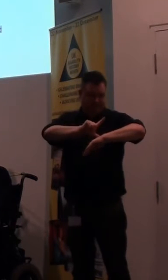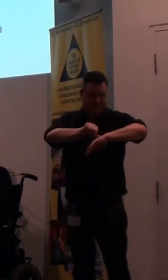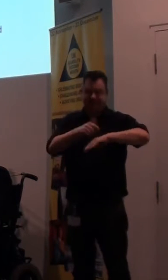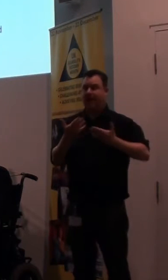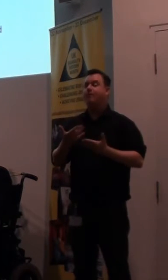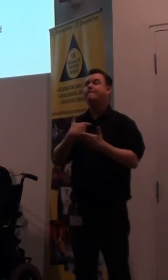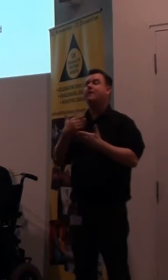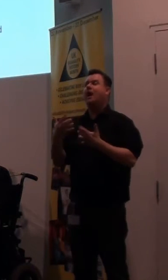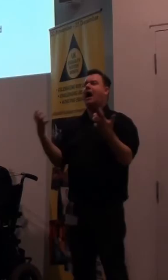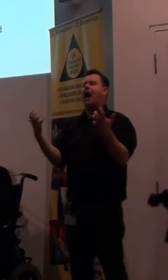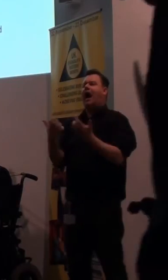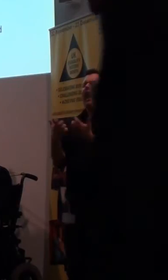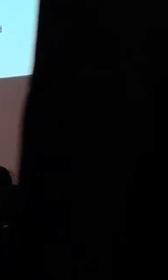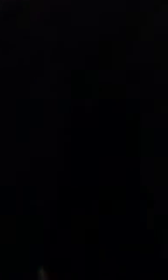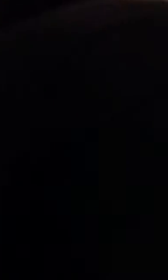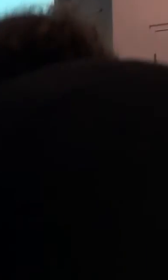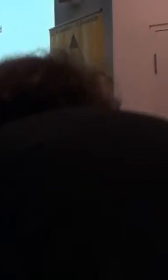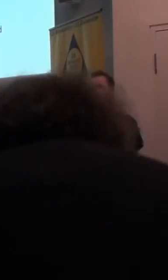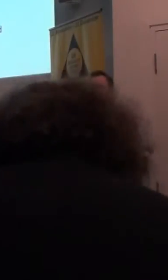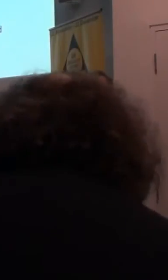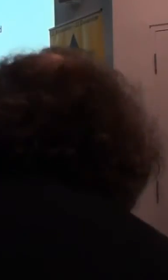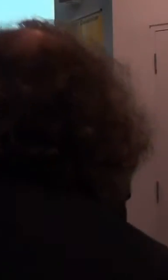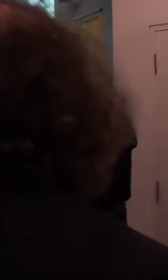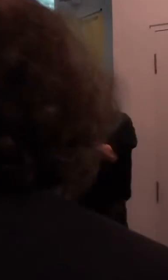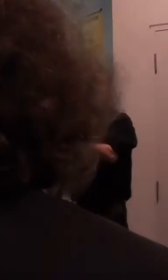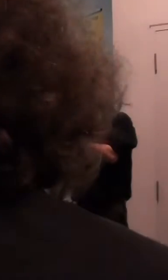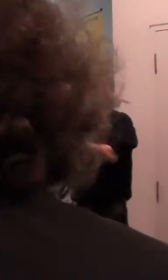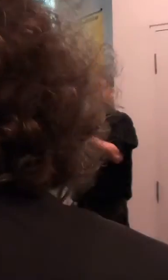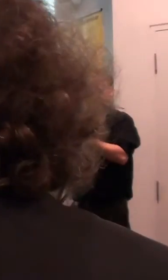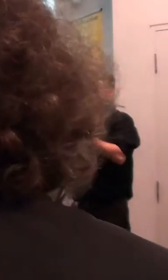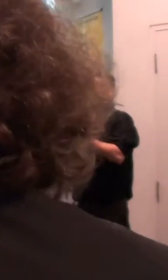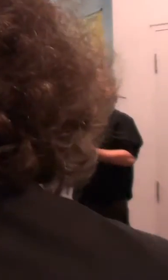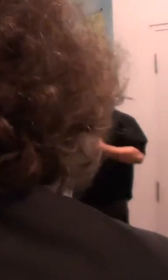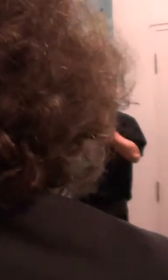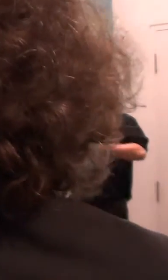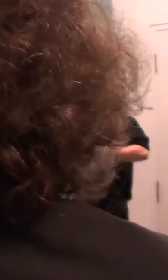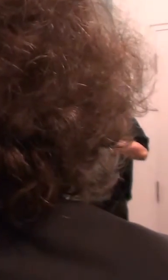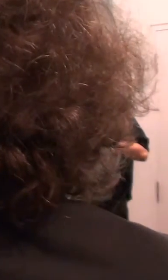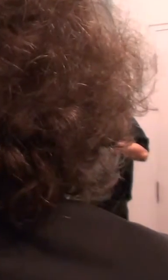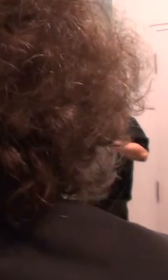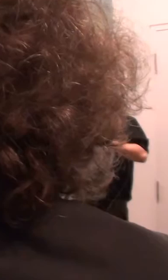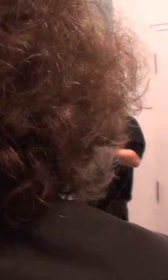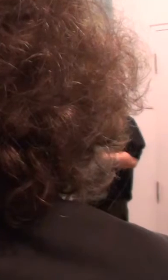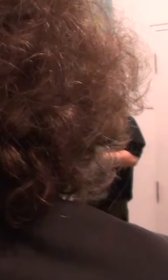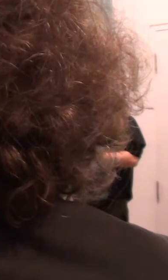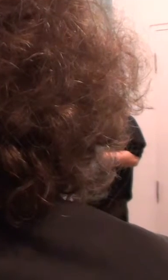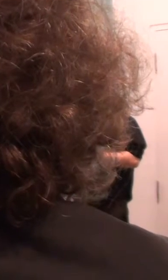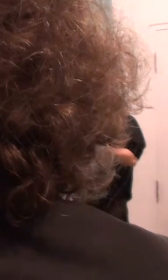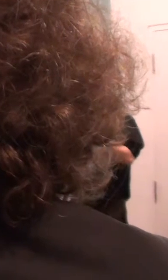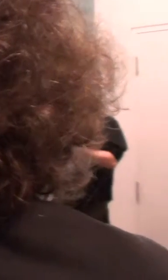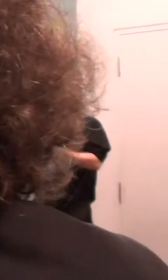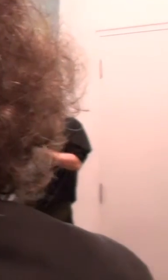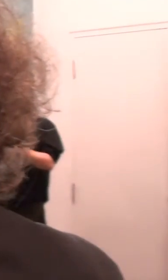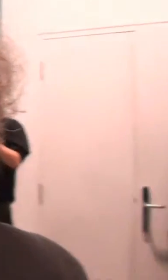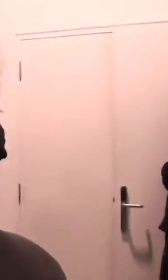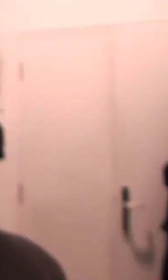last point I want to make is how this language changes. And again, that's really interesting in terms of the language of learning disability, because we've got learning disability